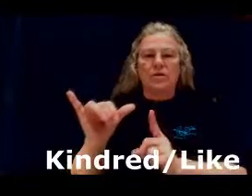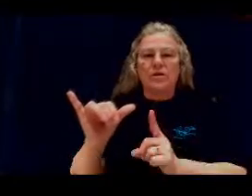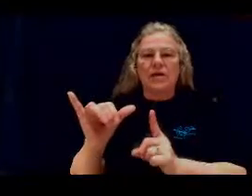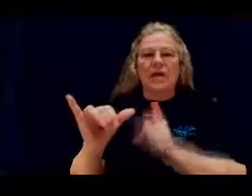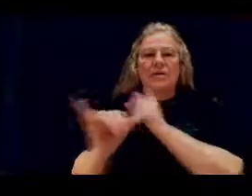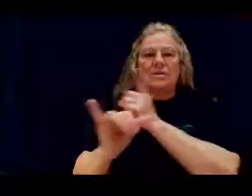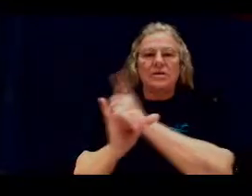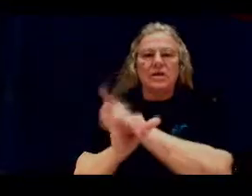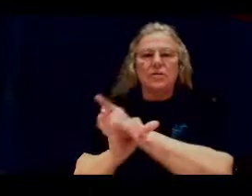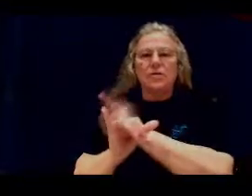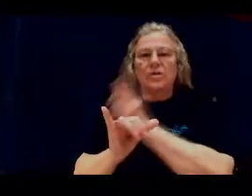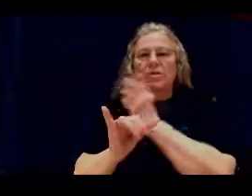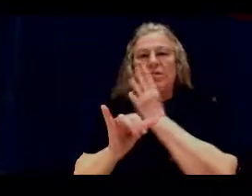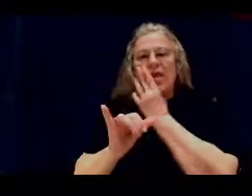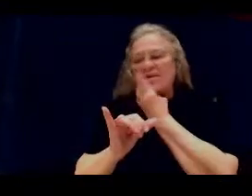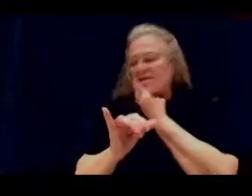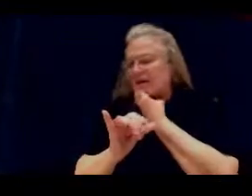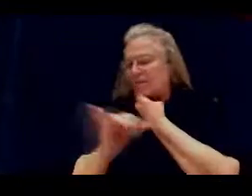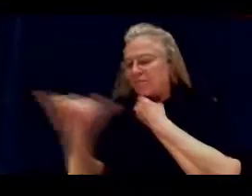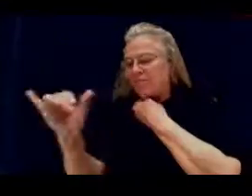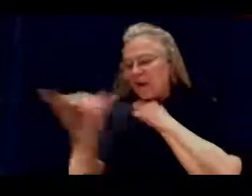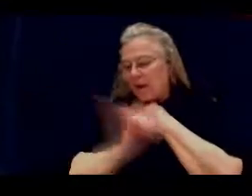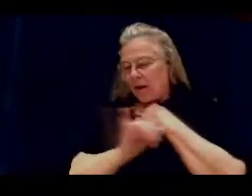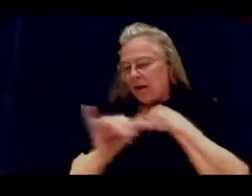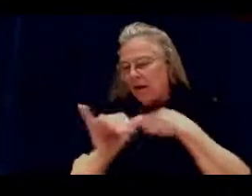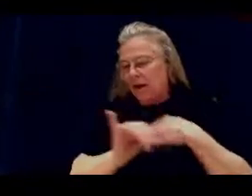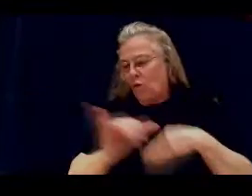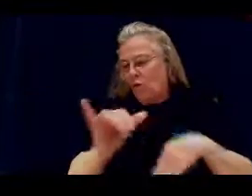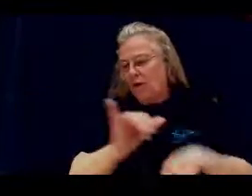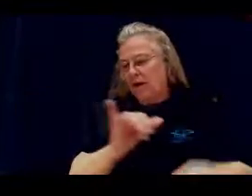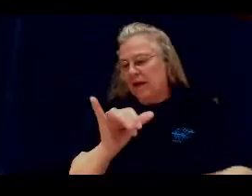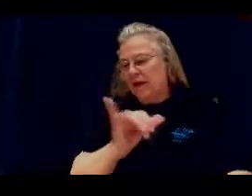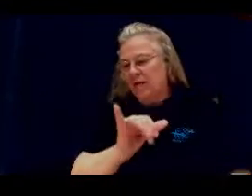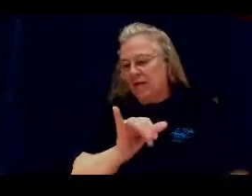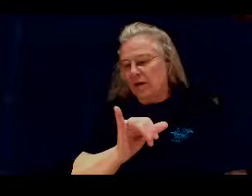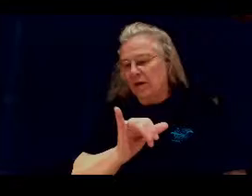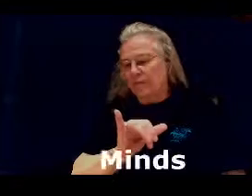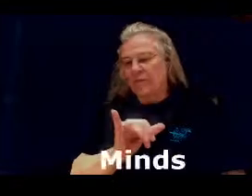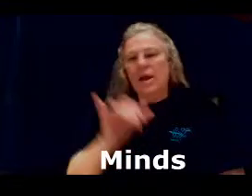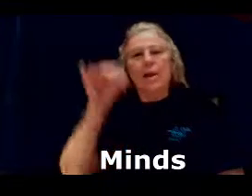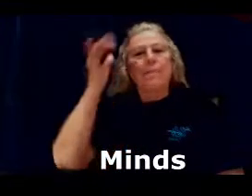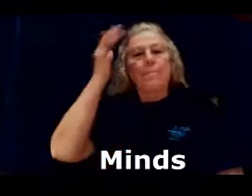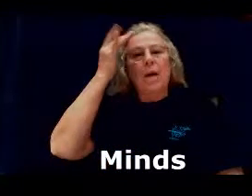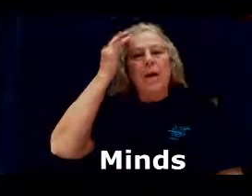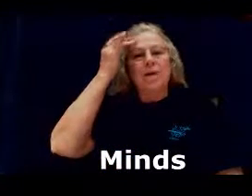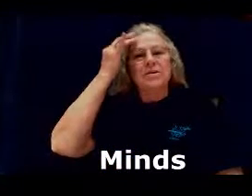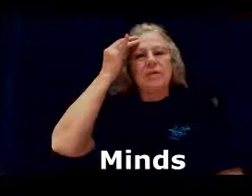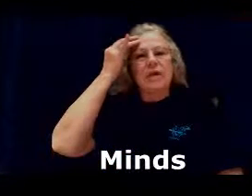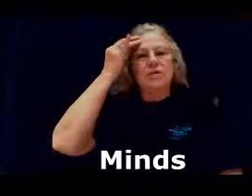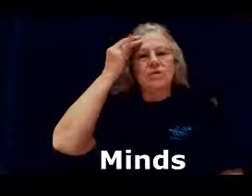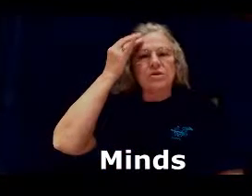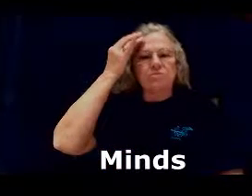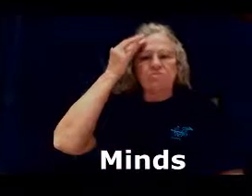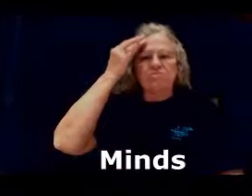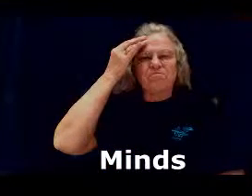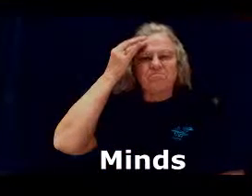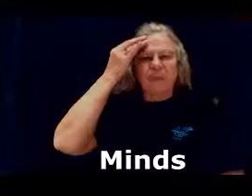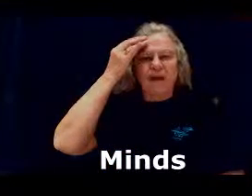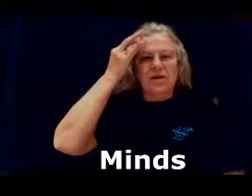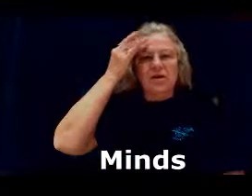this side is the same as what's on that side. Like, or kindred. Minds. And you're just kind of